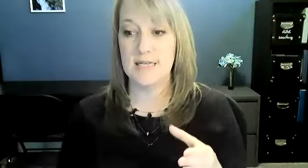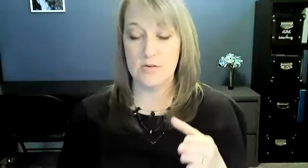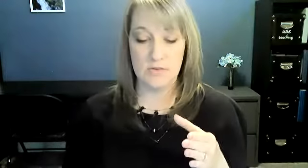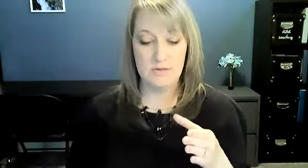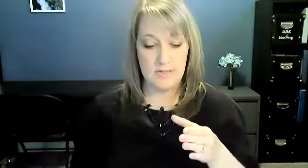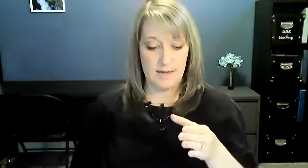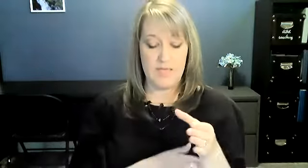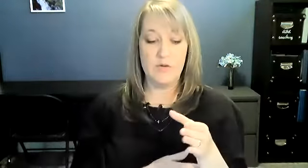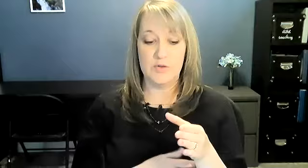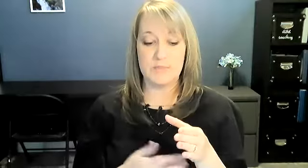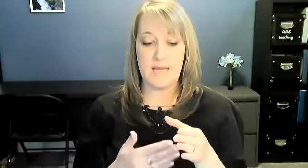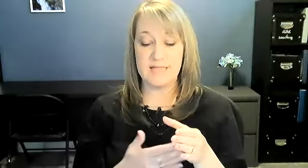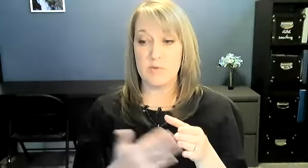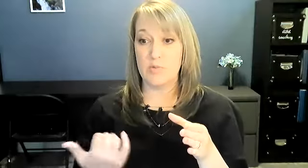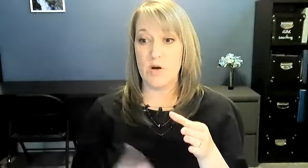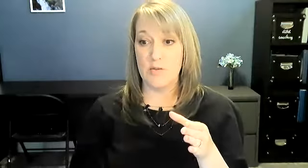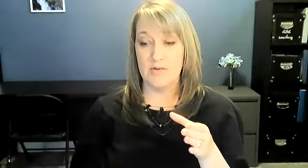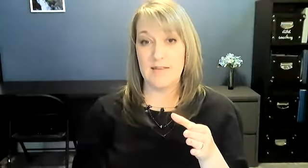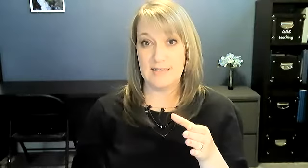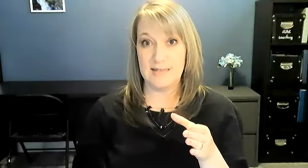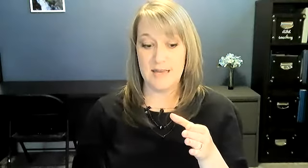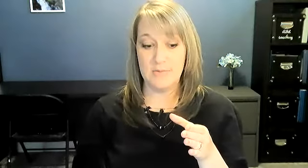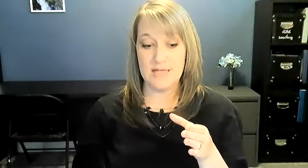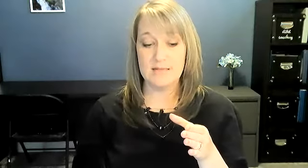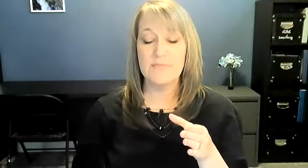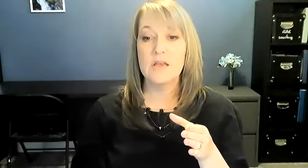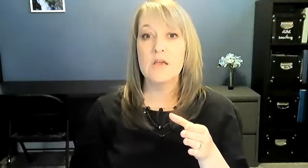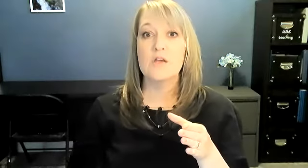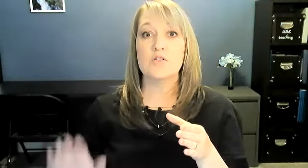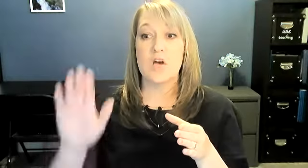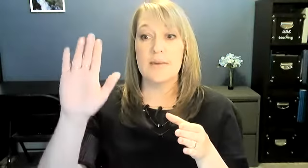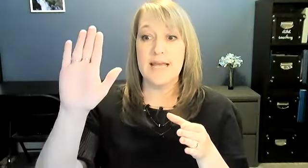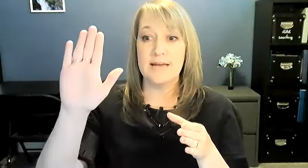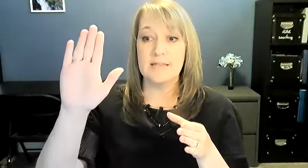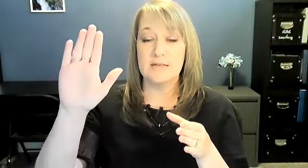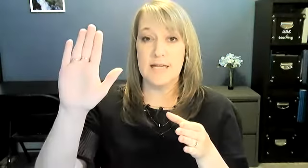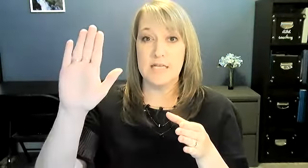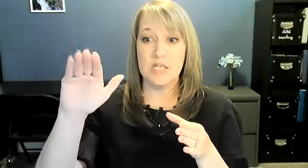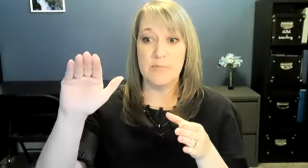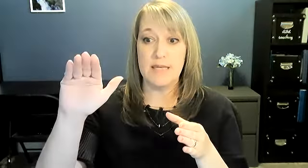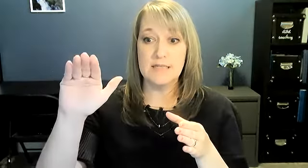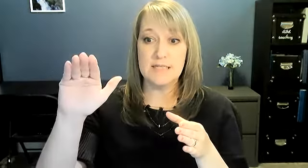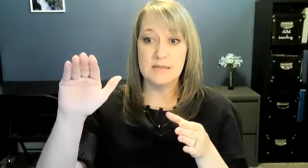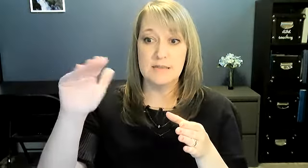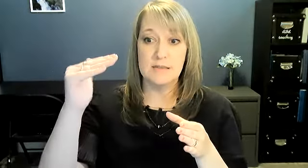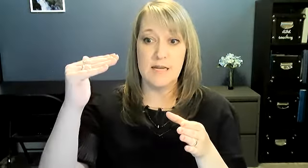down in neutral space with your palm facing sideways. Your dominant hand is a flat hand shape bent in